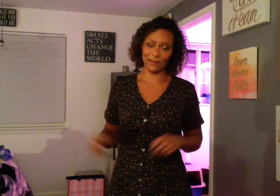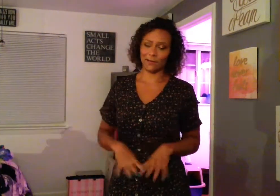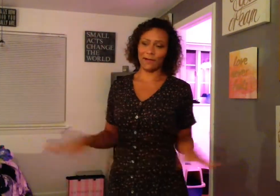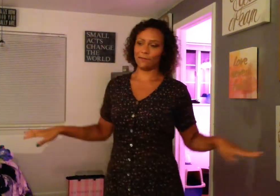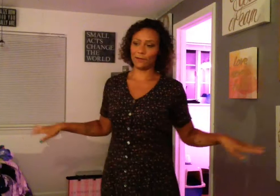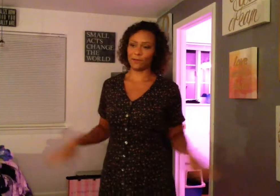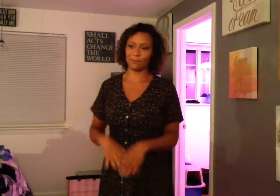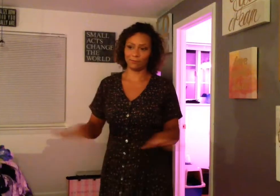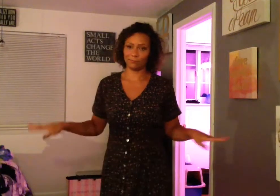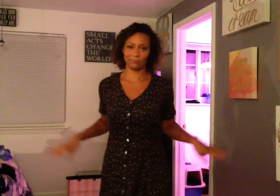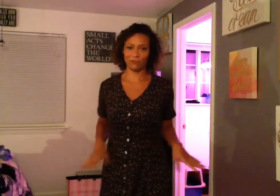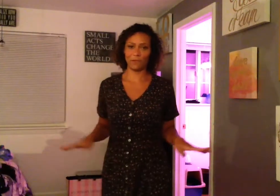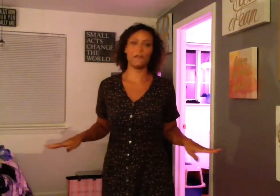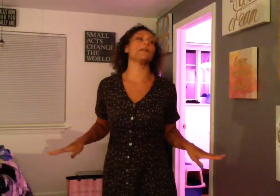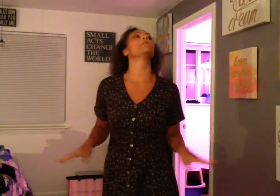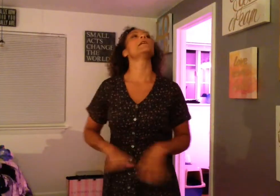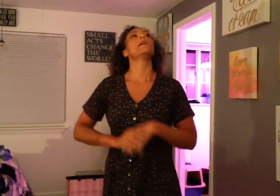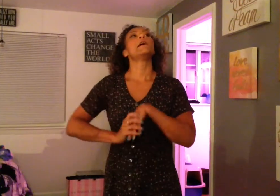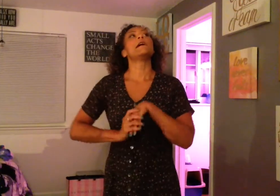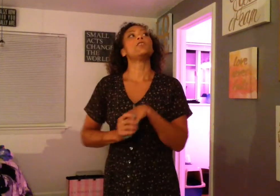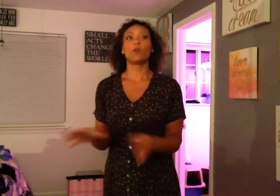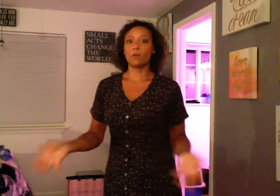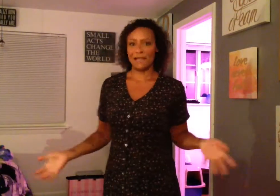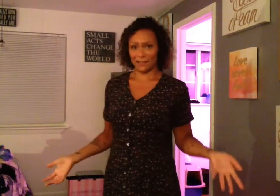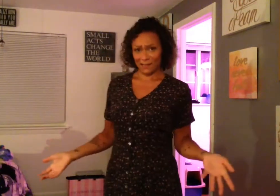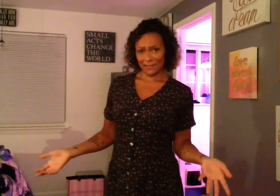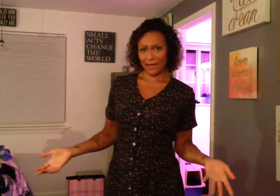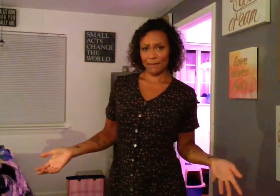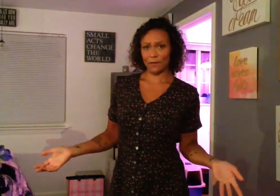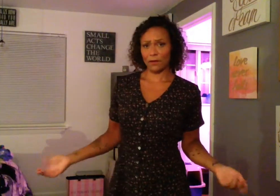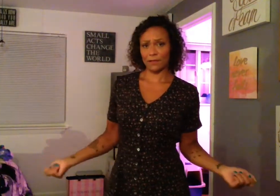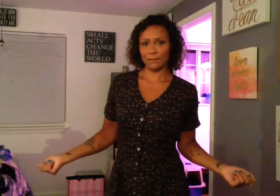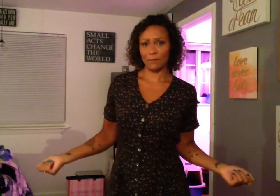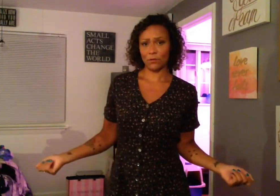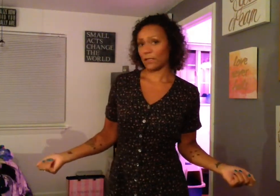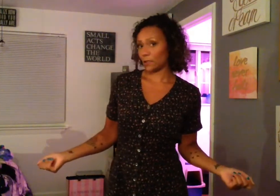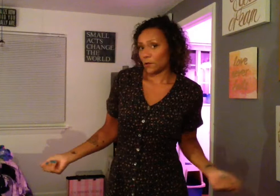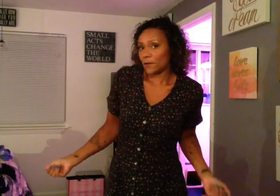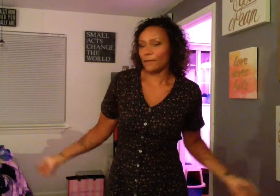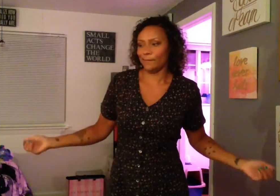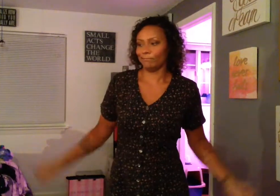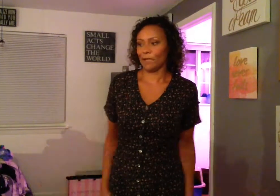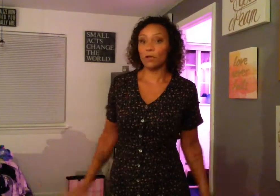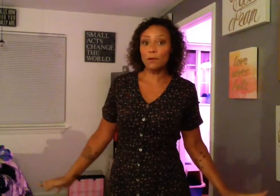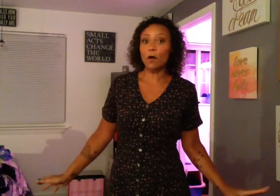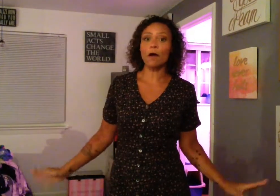go down, so chill the fuck out. Nor do I think that that's going to happen on September 23rd. I mean, I could be wrong,